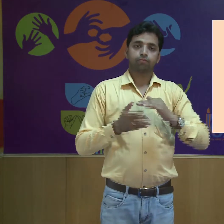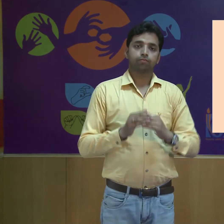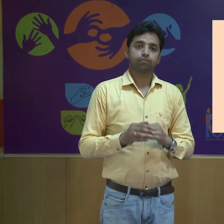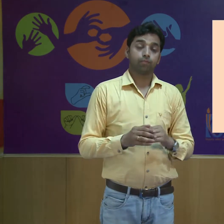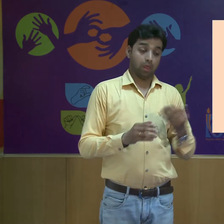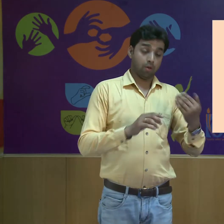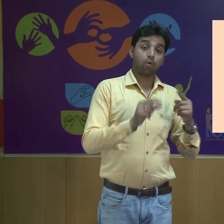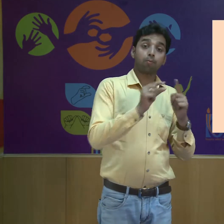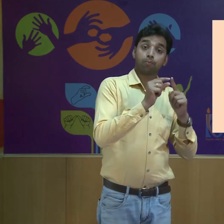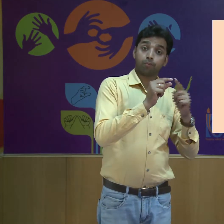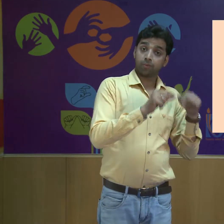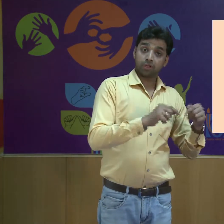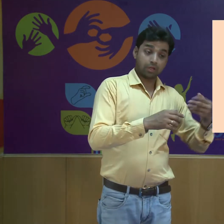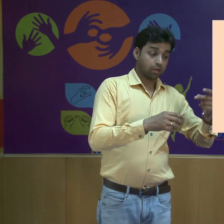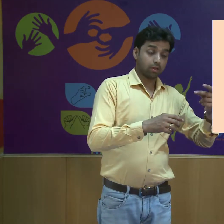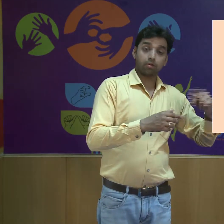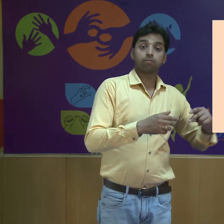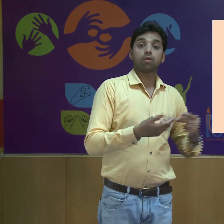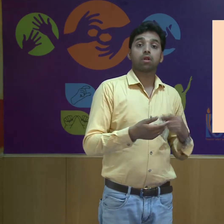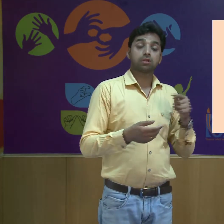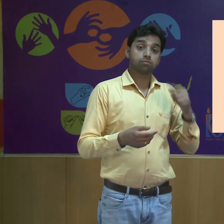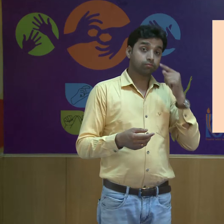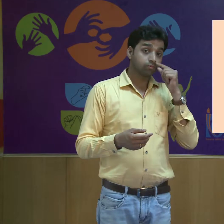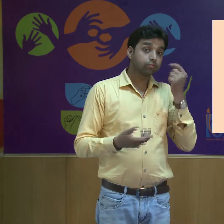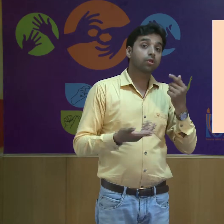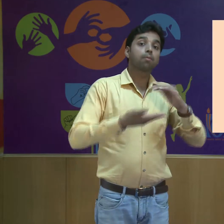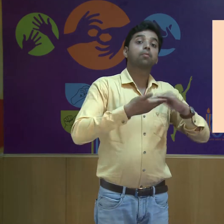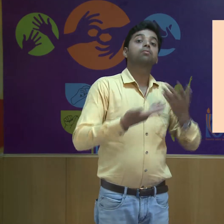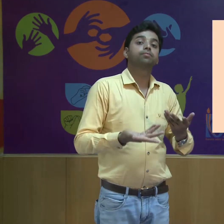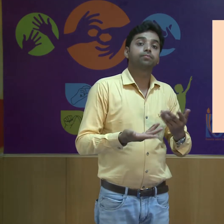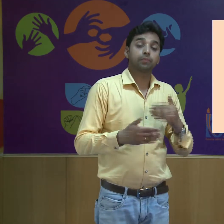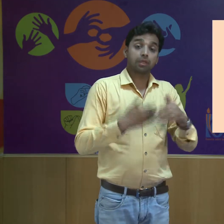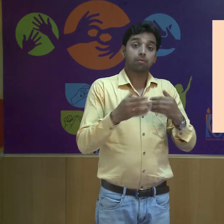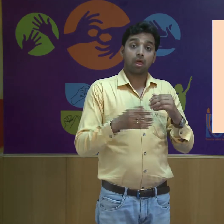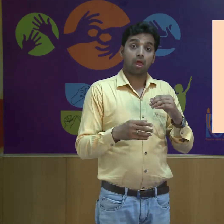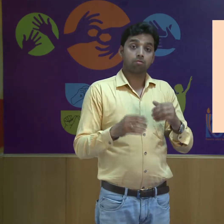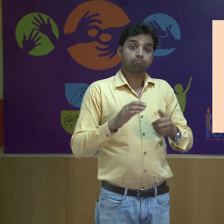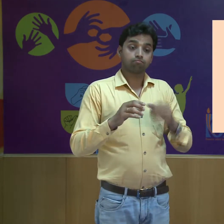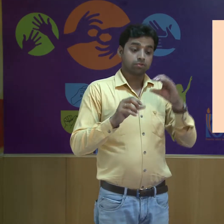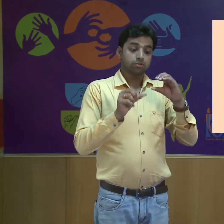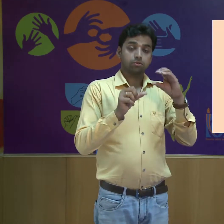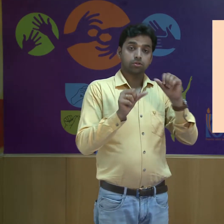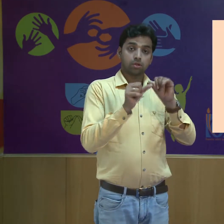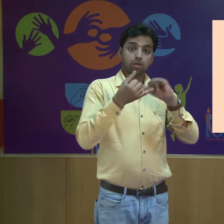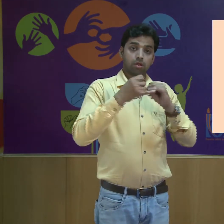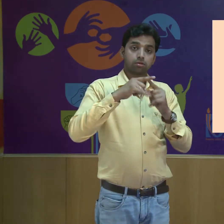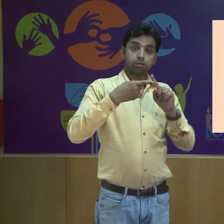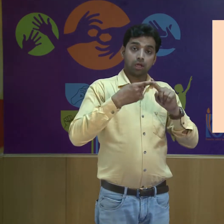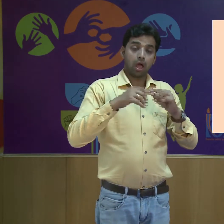Pratiloma Vivaha. In this kind of marriage, a higher caste woman married a lower